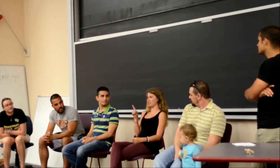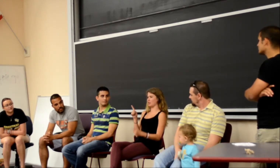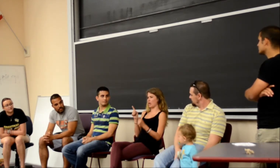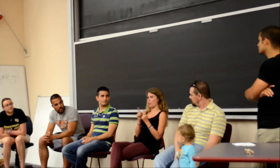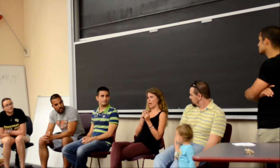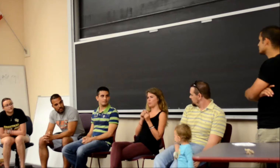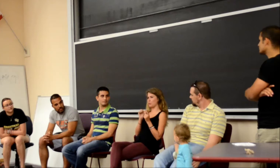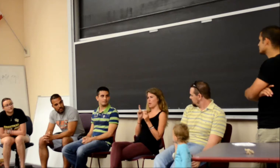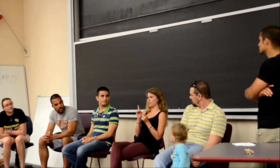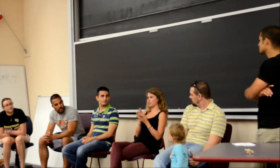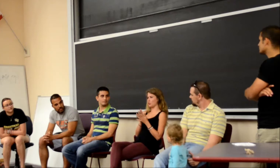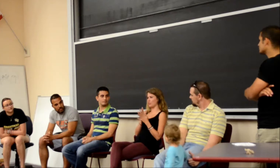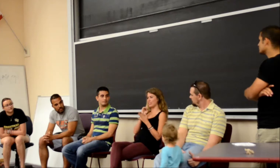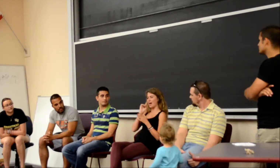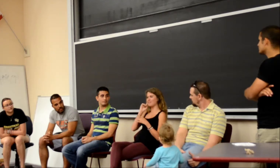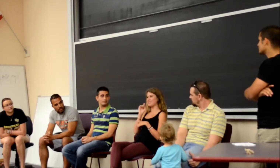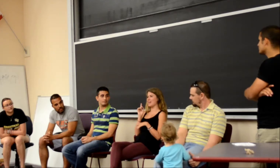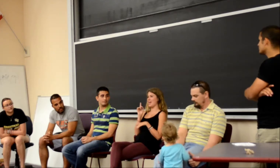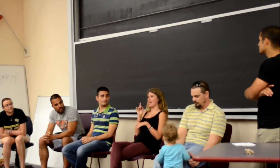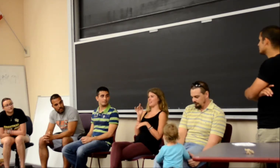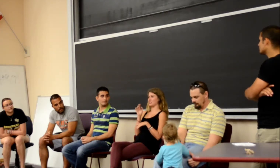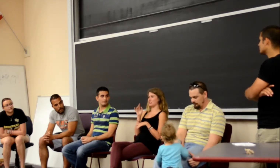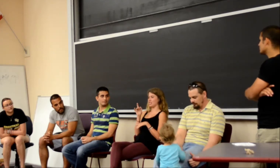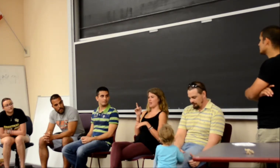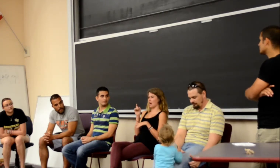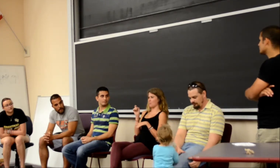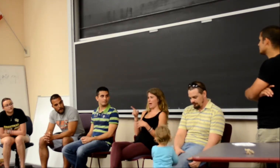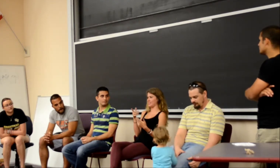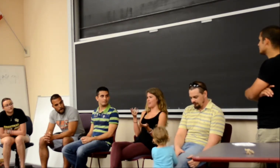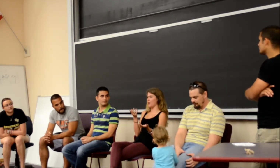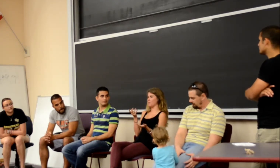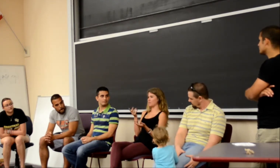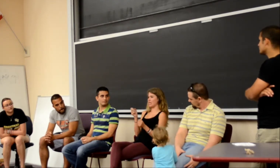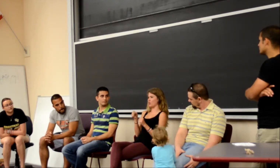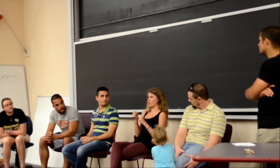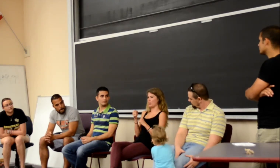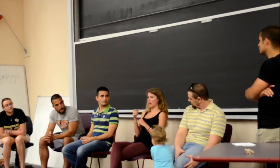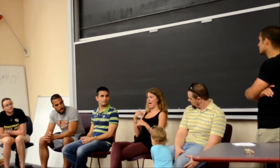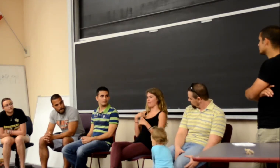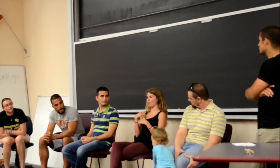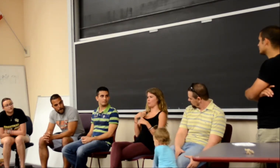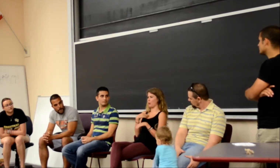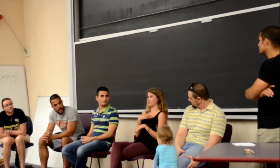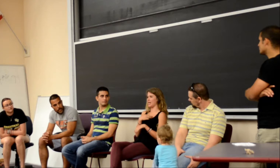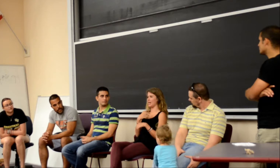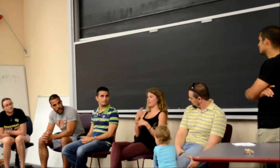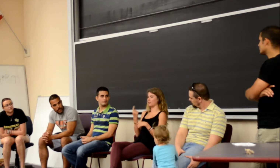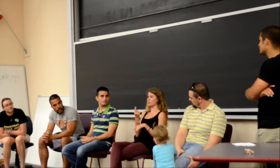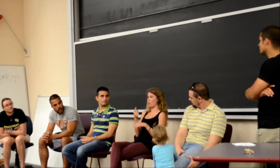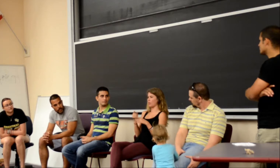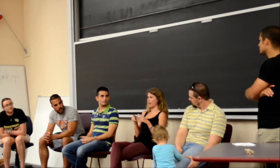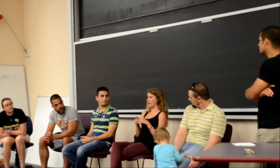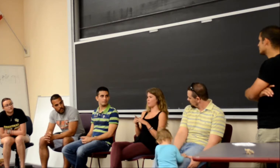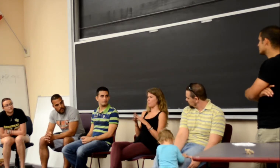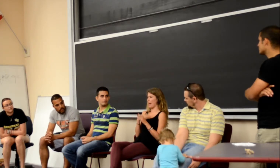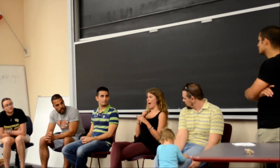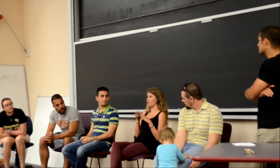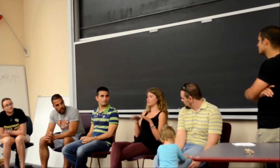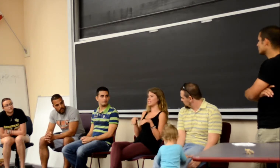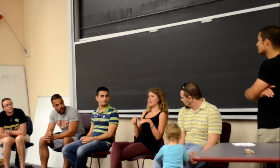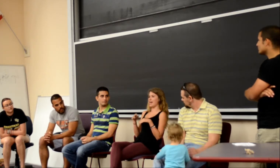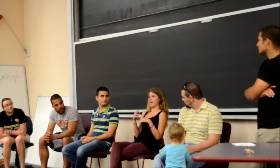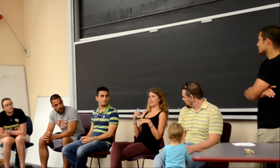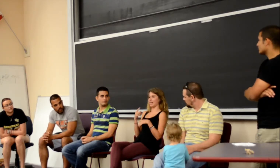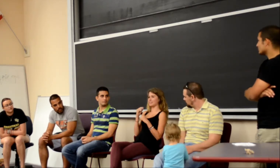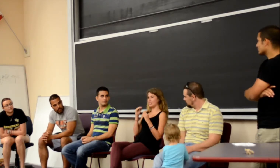Maryland, and she like went up to Maryland School for the Deaf, and she asked them, can you like have a representative or someone like come to my